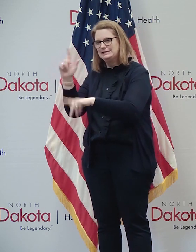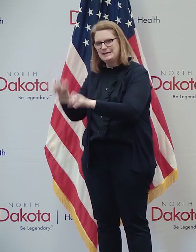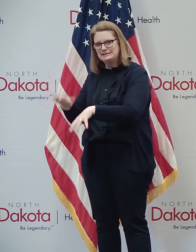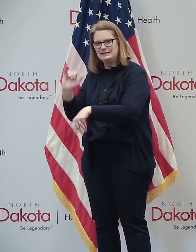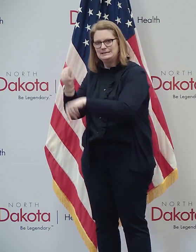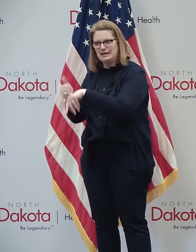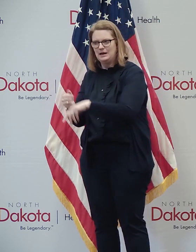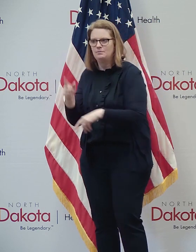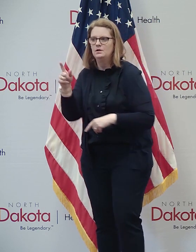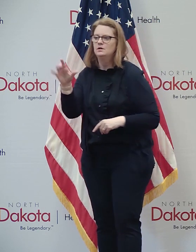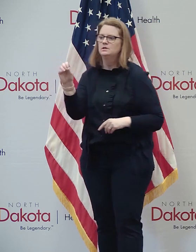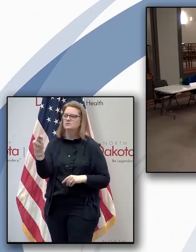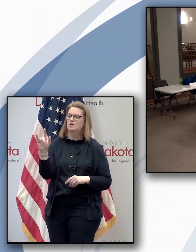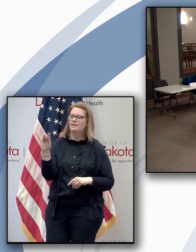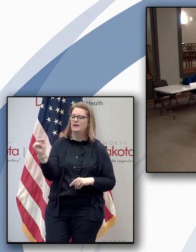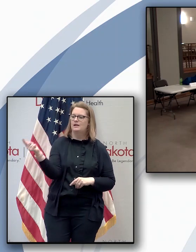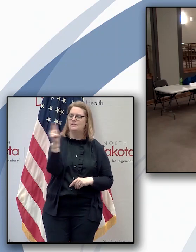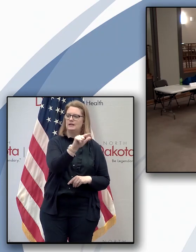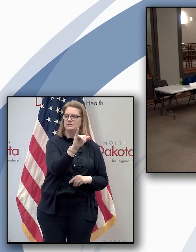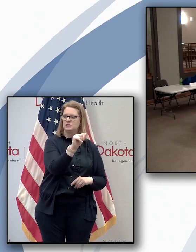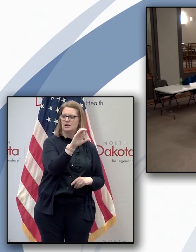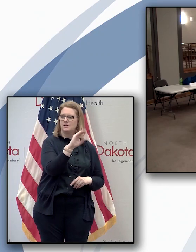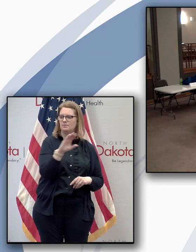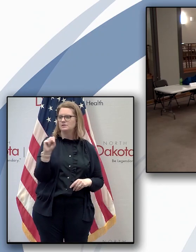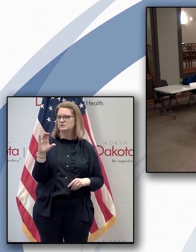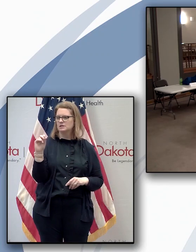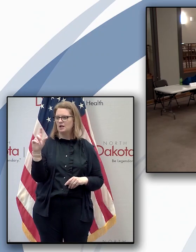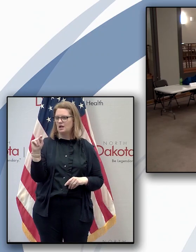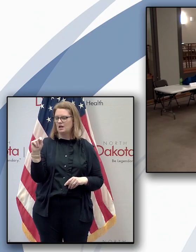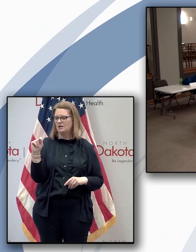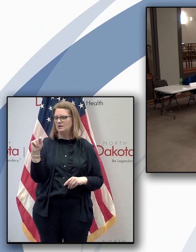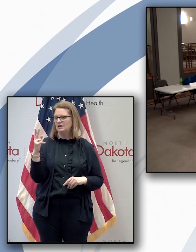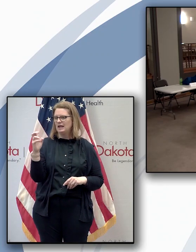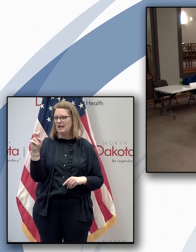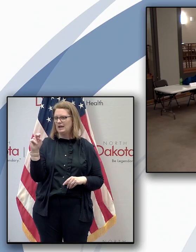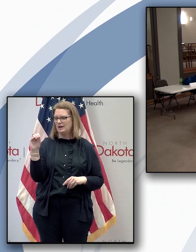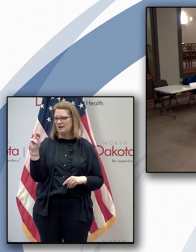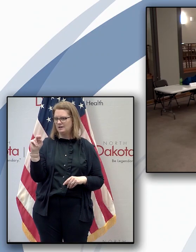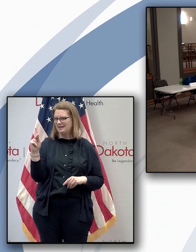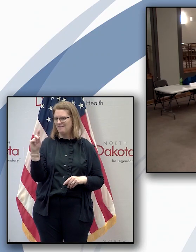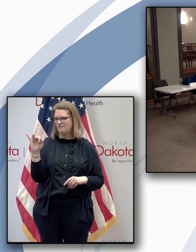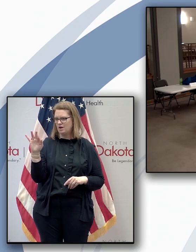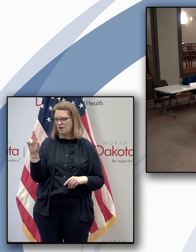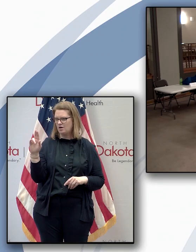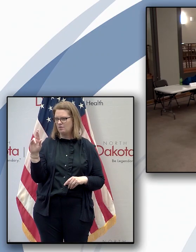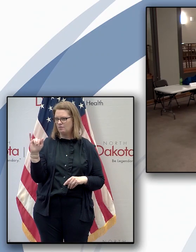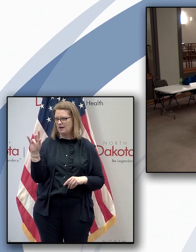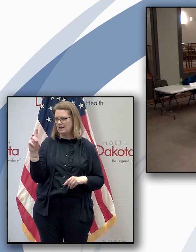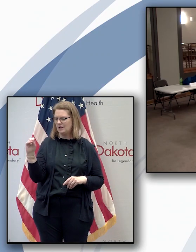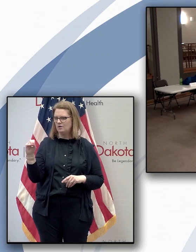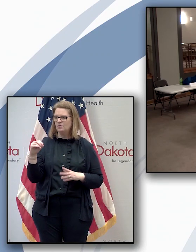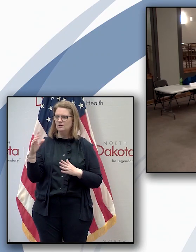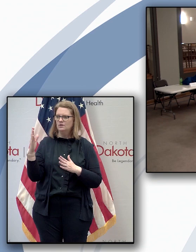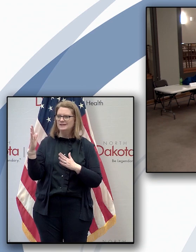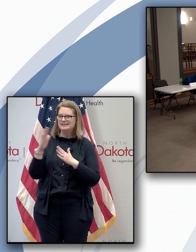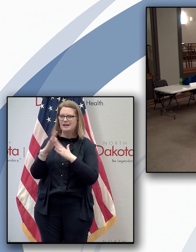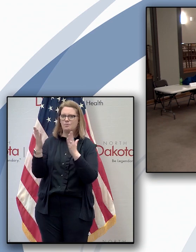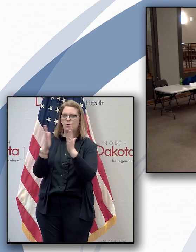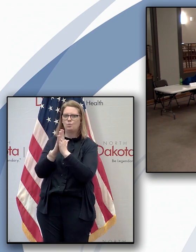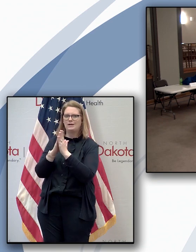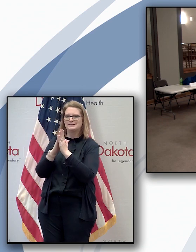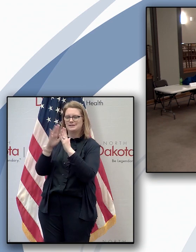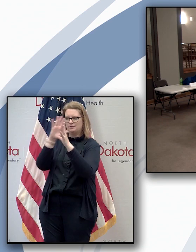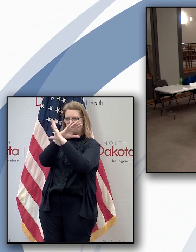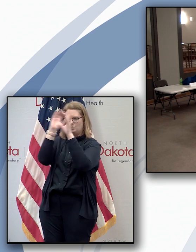down. I mean, we're not literally trying to chase them down. We're trying to arrange for people who've been in contact with a positive to